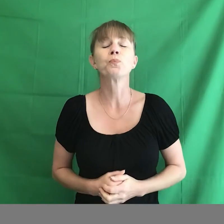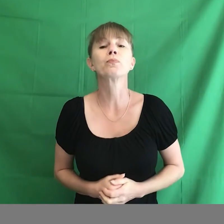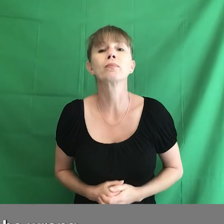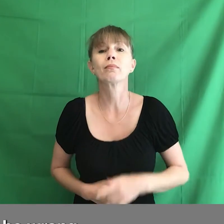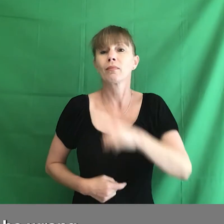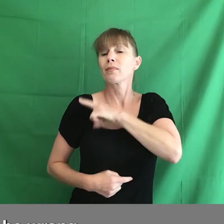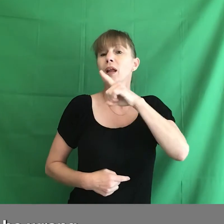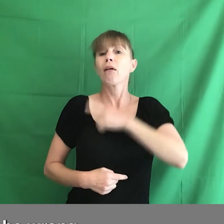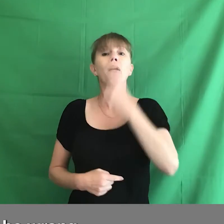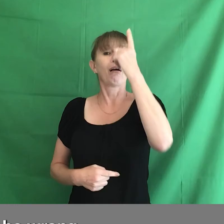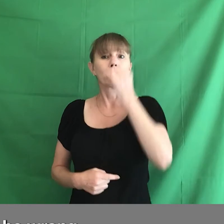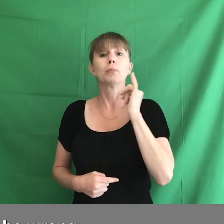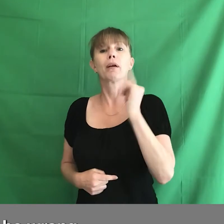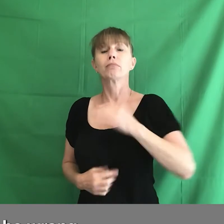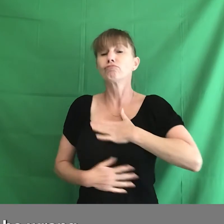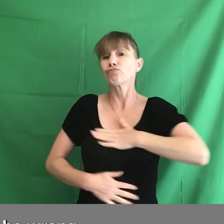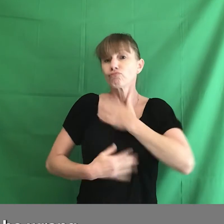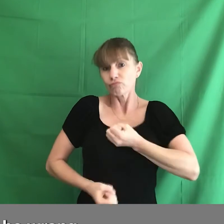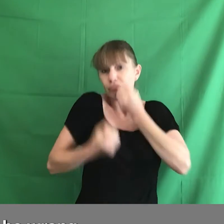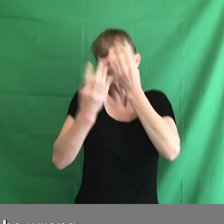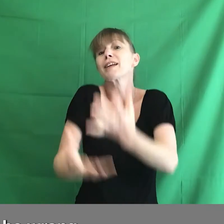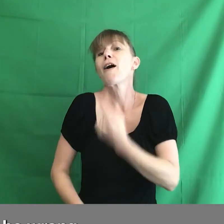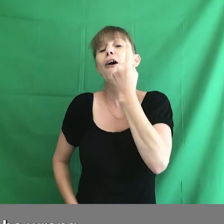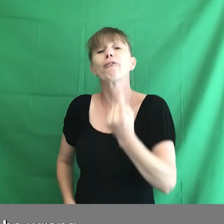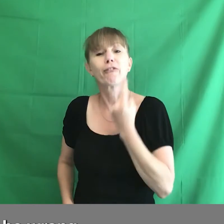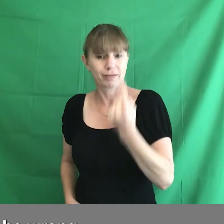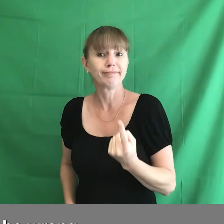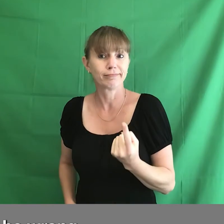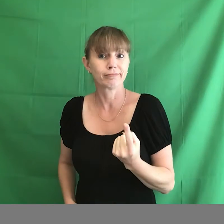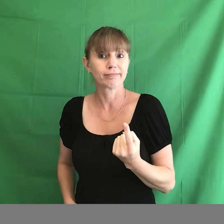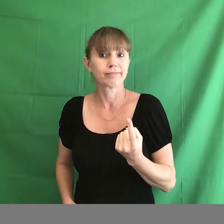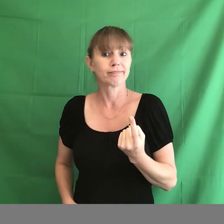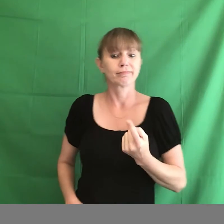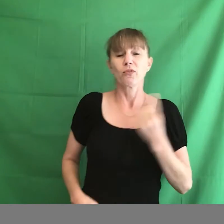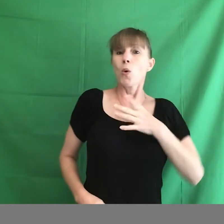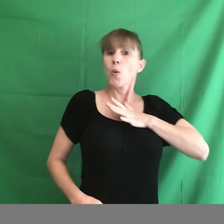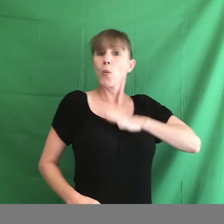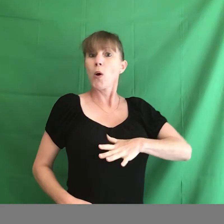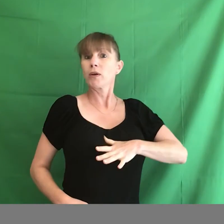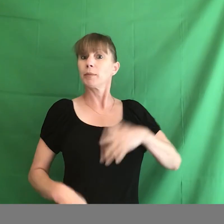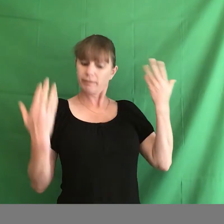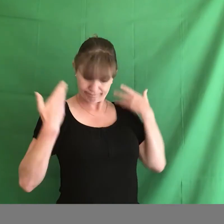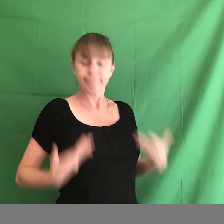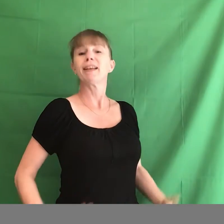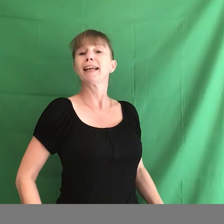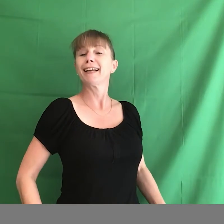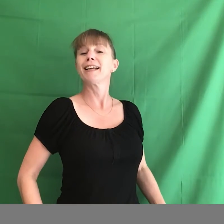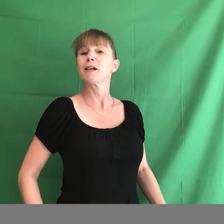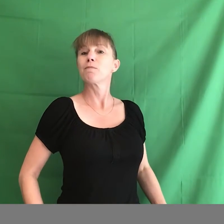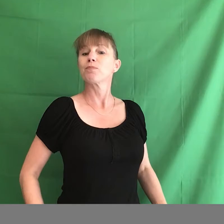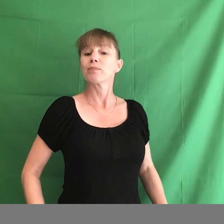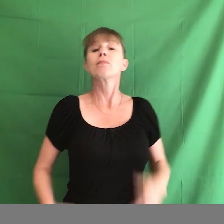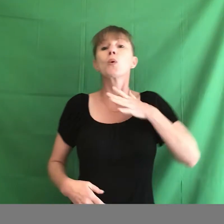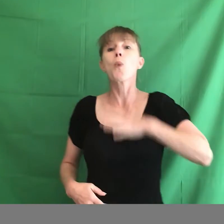integrity. 'Cause what could be wrong with expressing yourself? For wanting to be